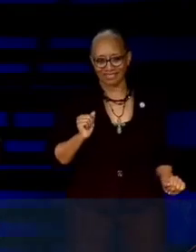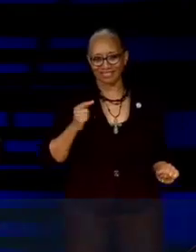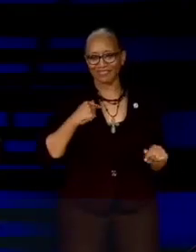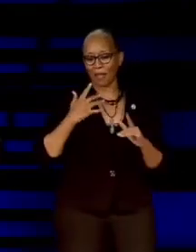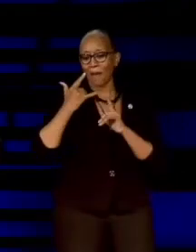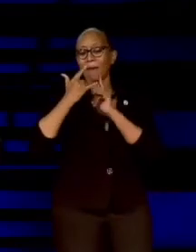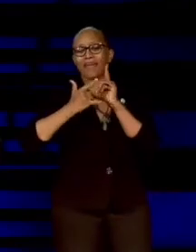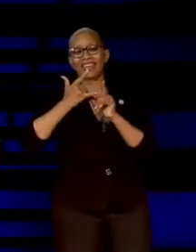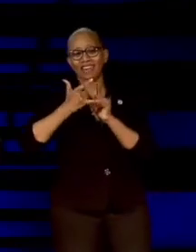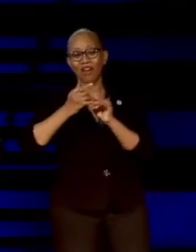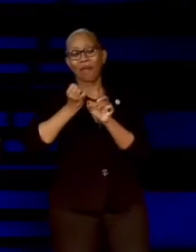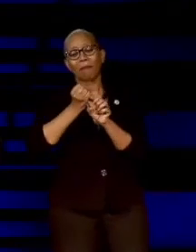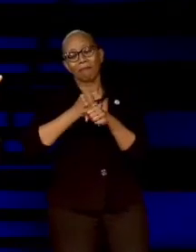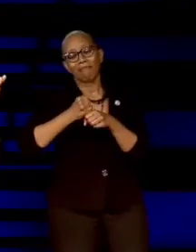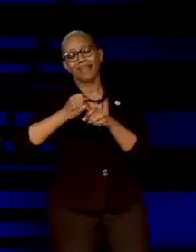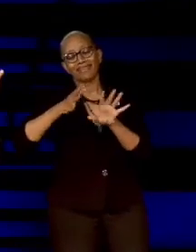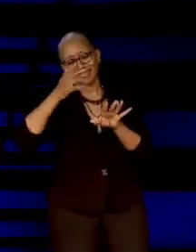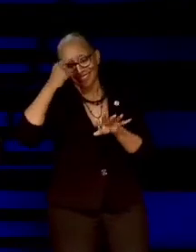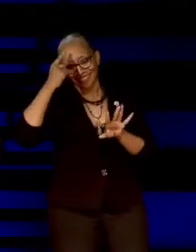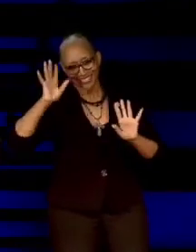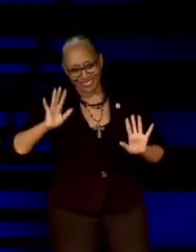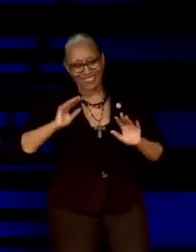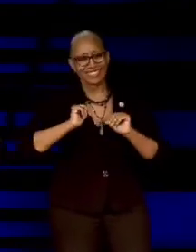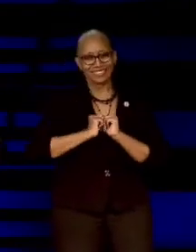Making love make sense is over. Okay.